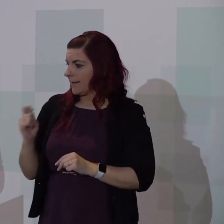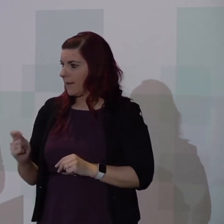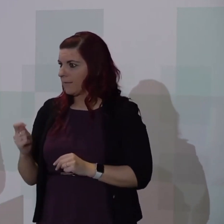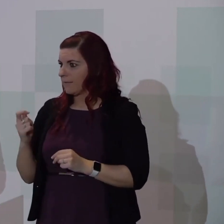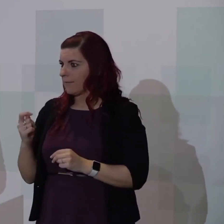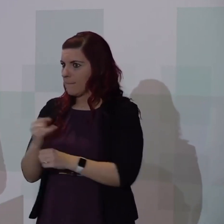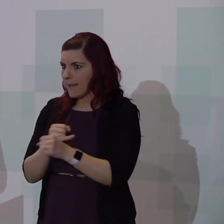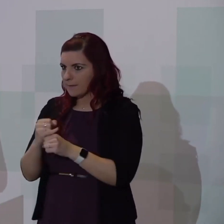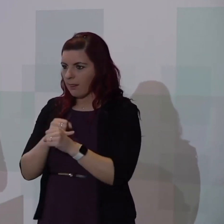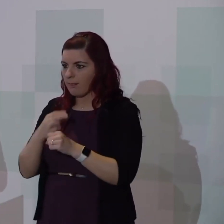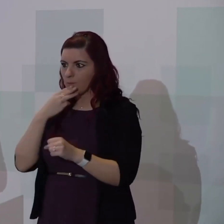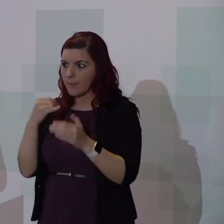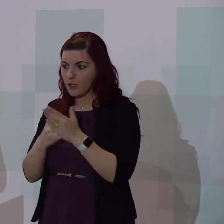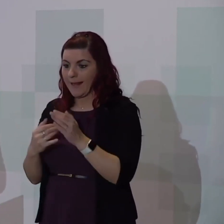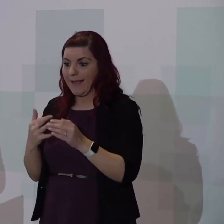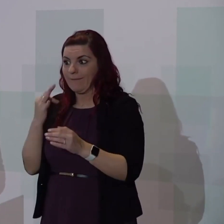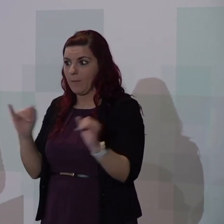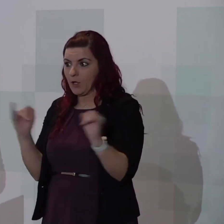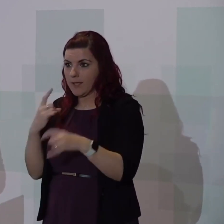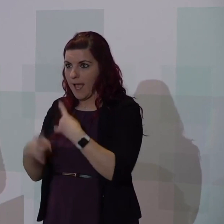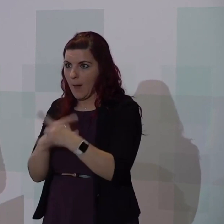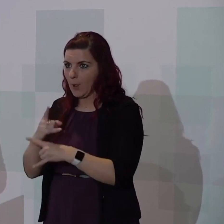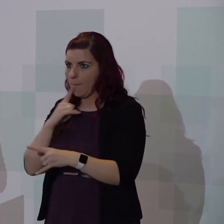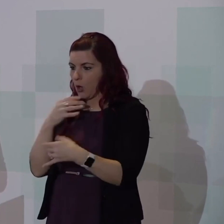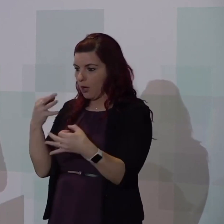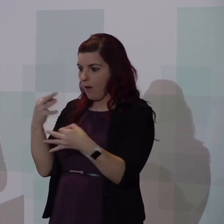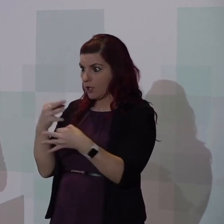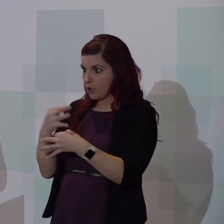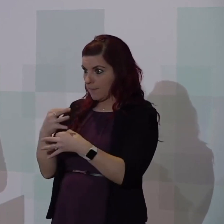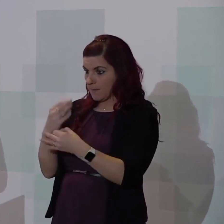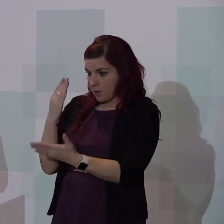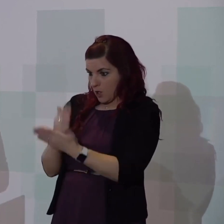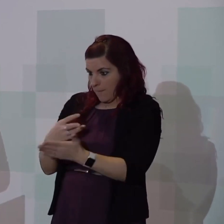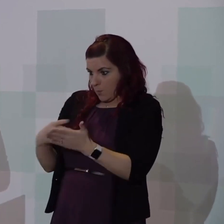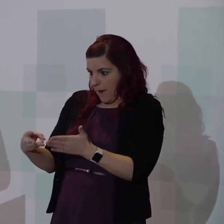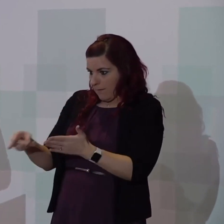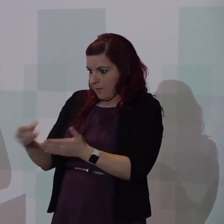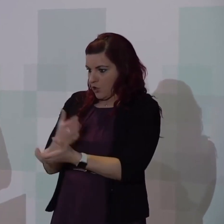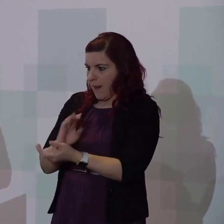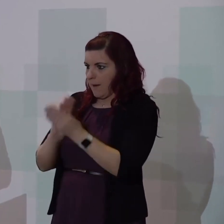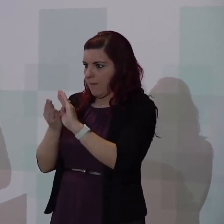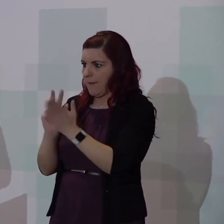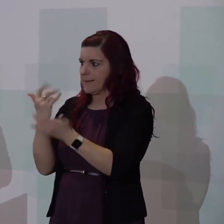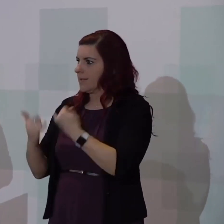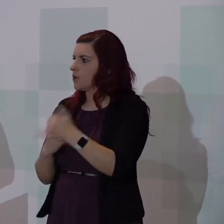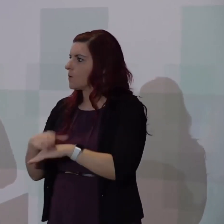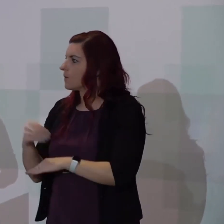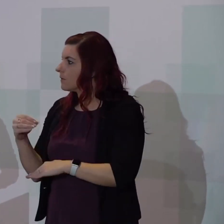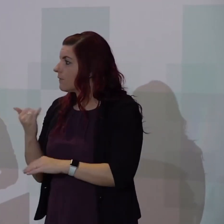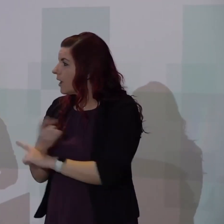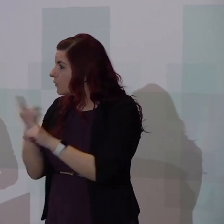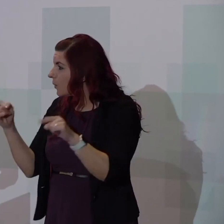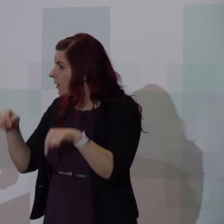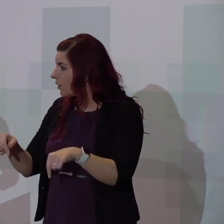an emergency. However, guardianship runs out when a child turns 18. And for those of you in the room